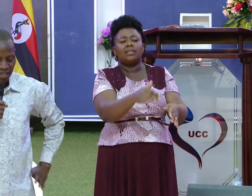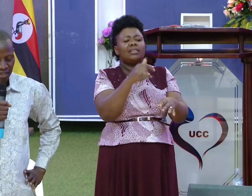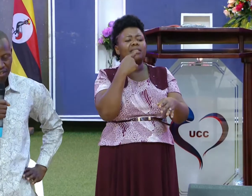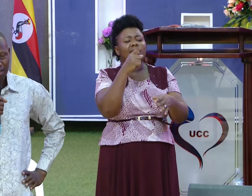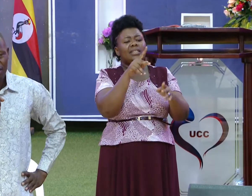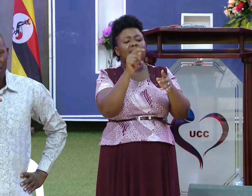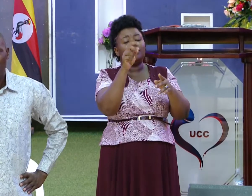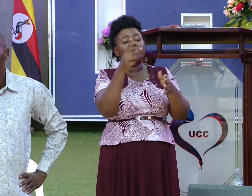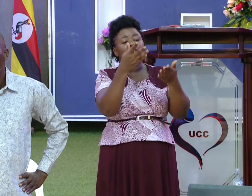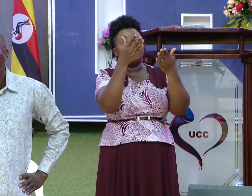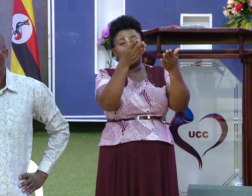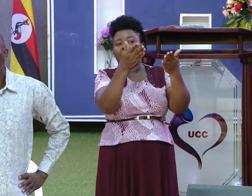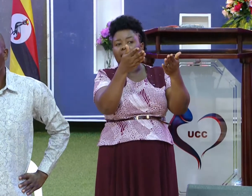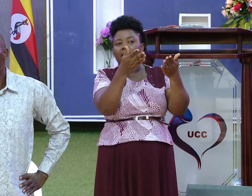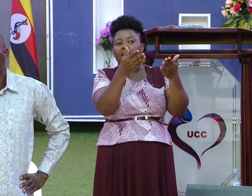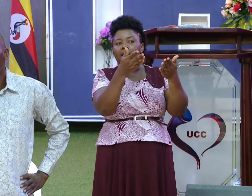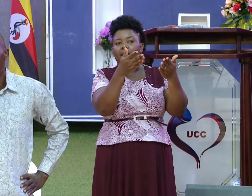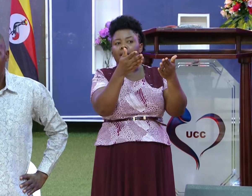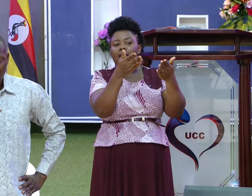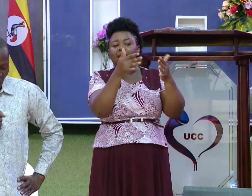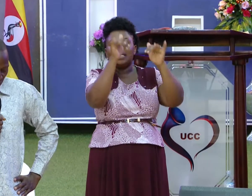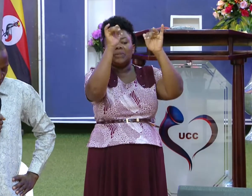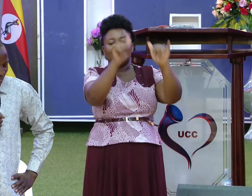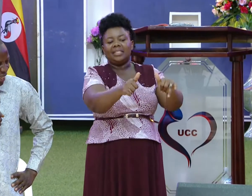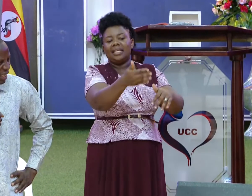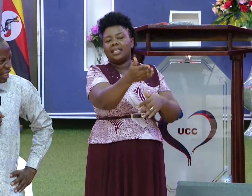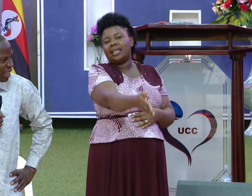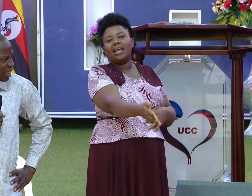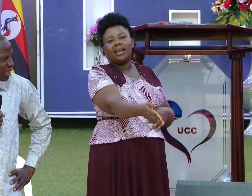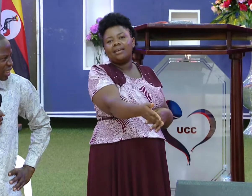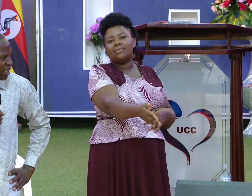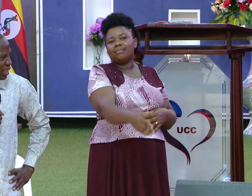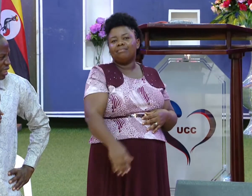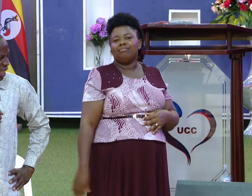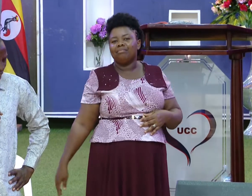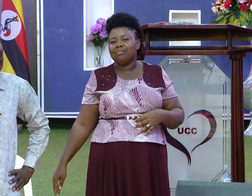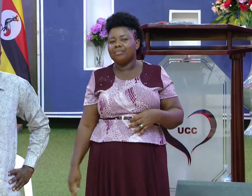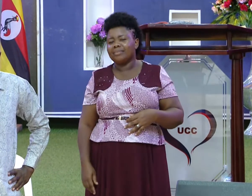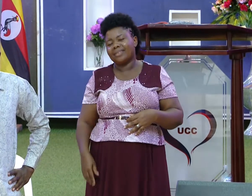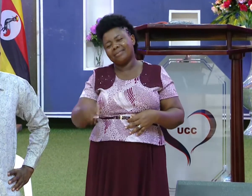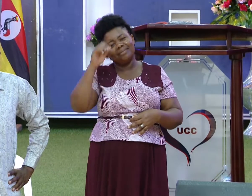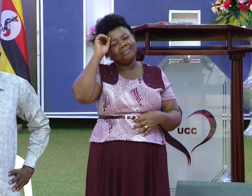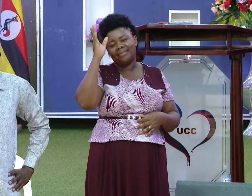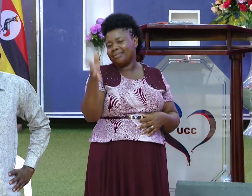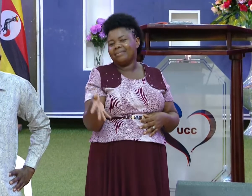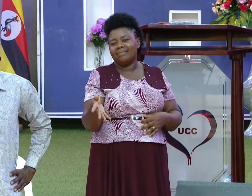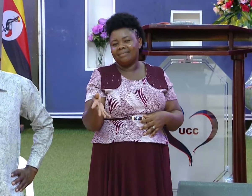And she said, where the TV is, it's where it will always be. And I